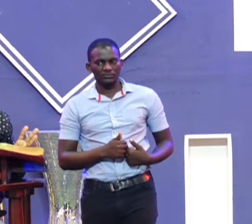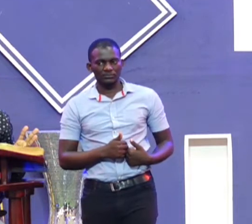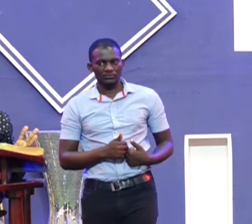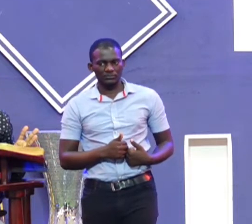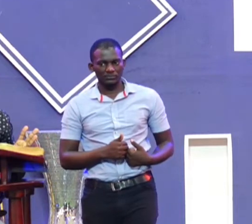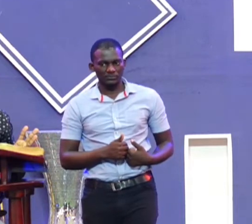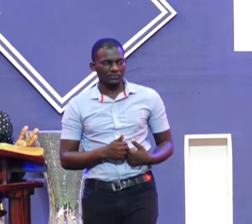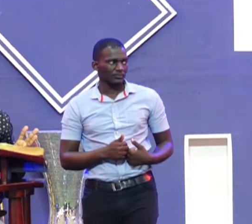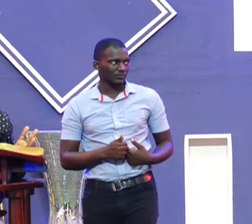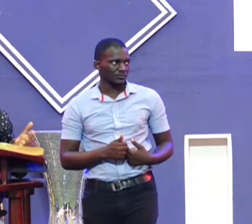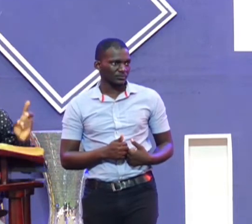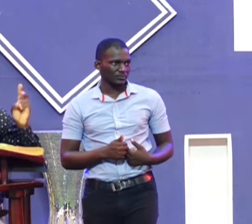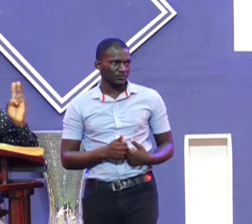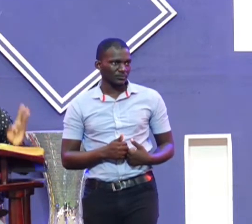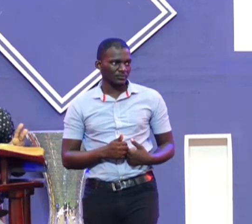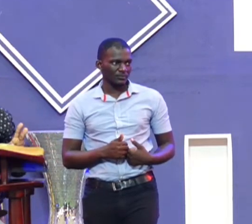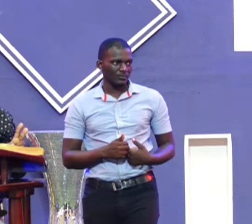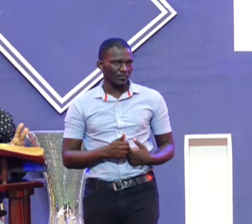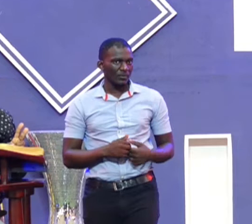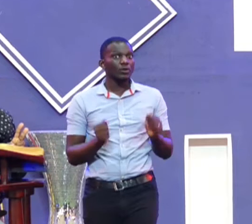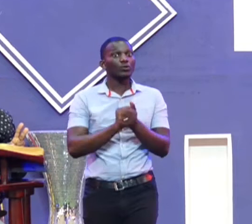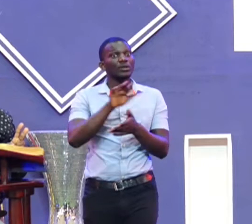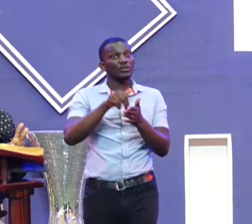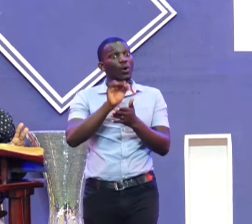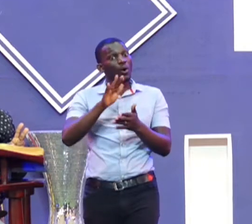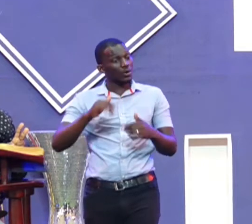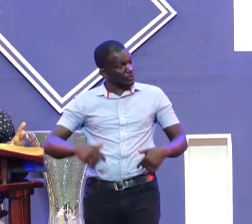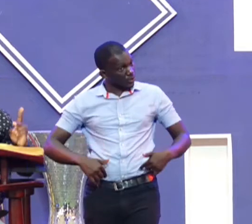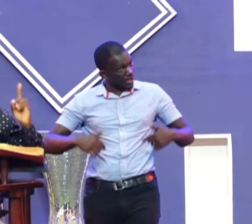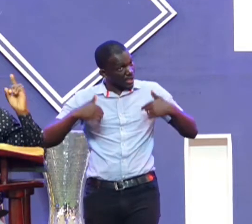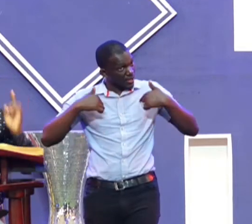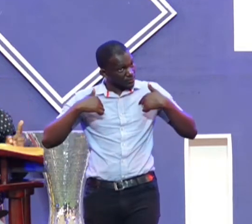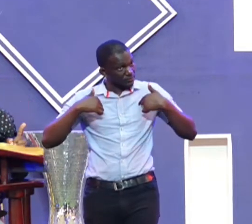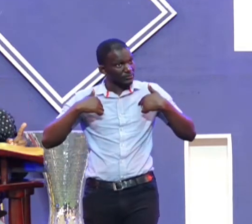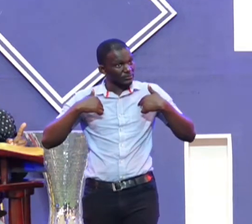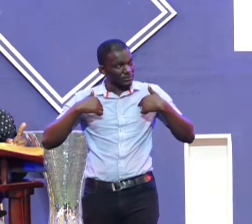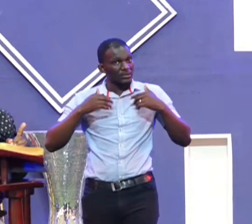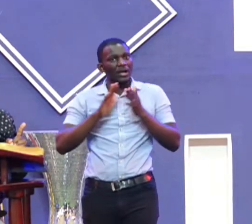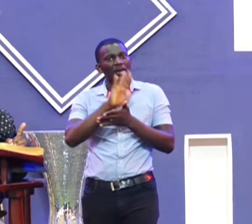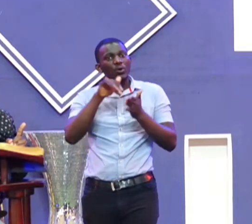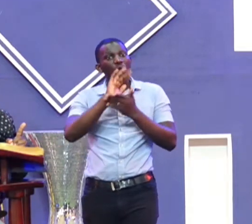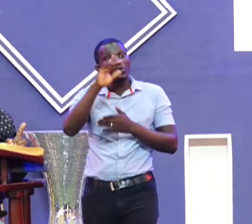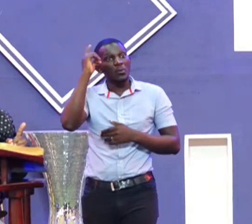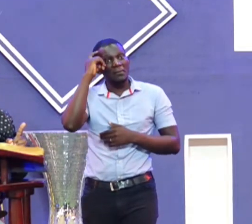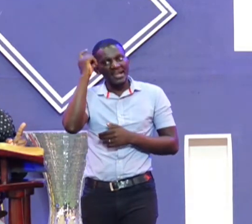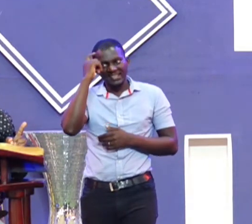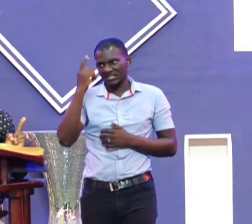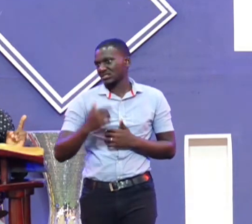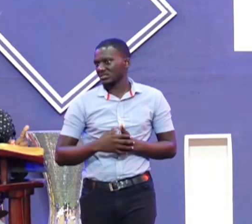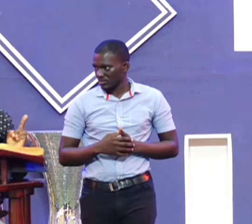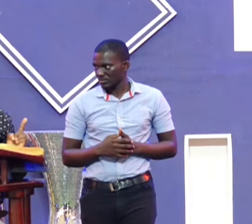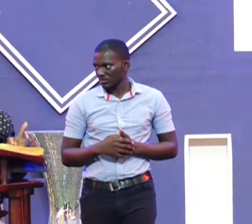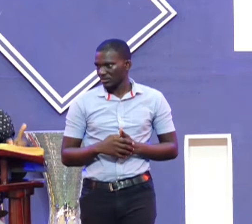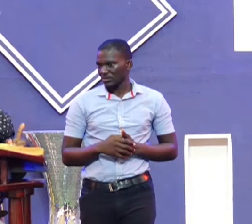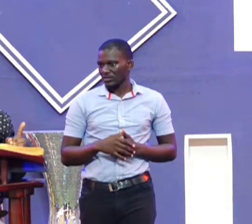what? With all your heart, n'obulamu bwo bwonna, and with all your soul, n'amagezi go gwonna, and with all your mind. Kino